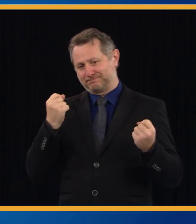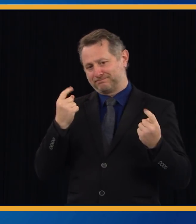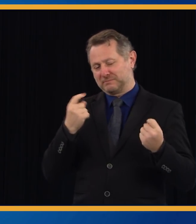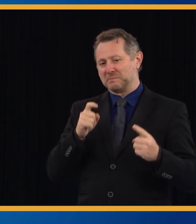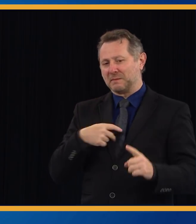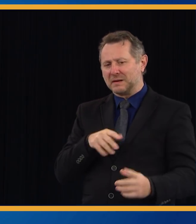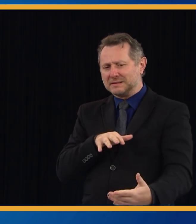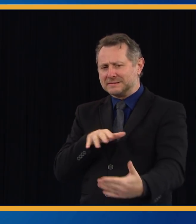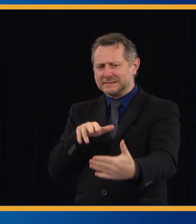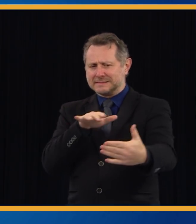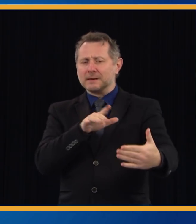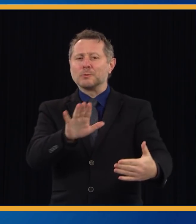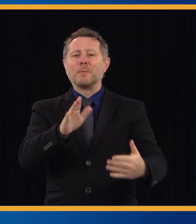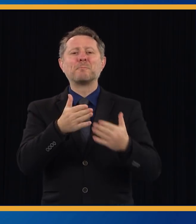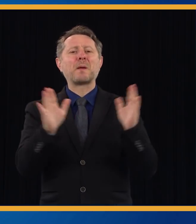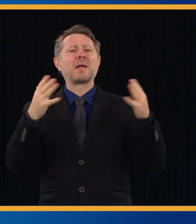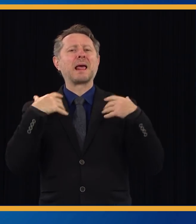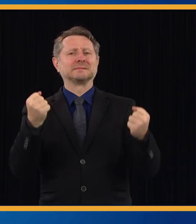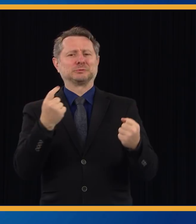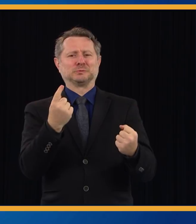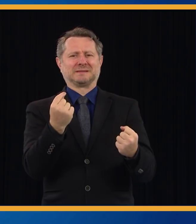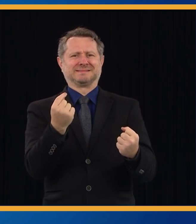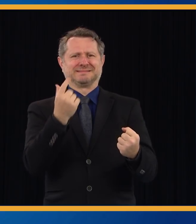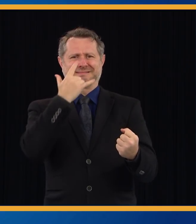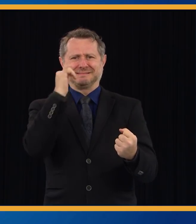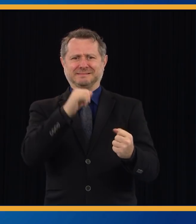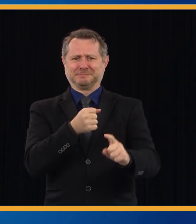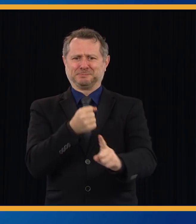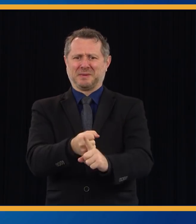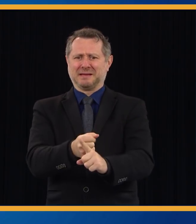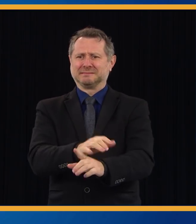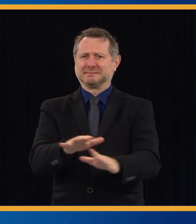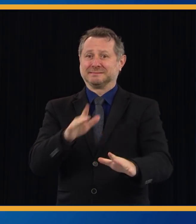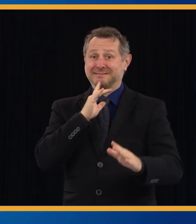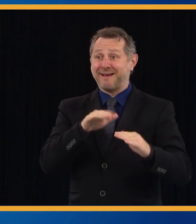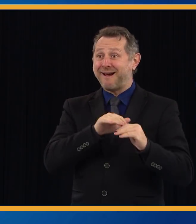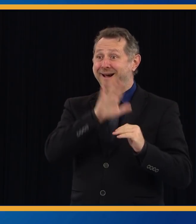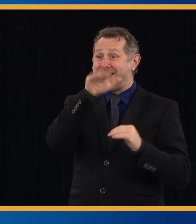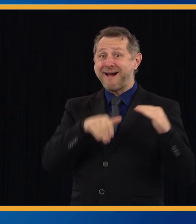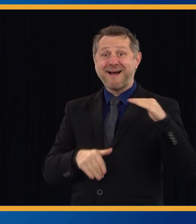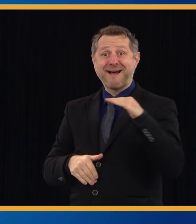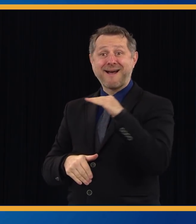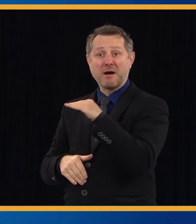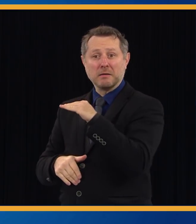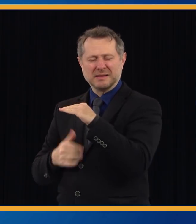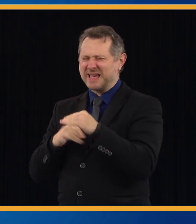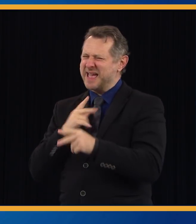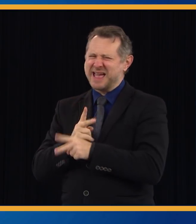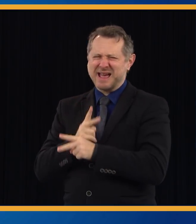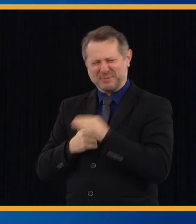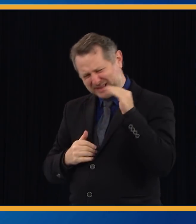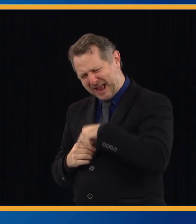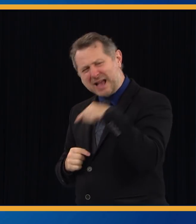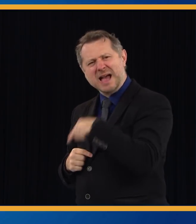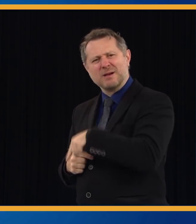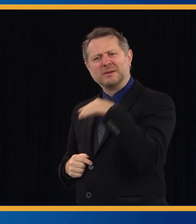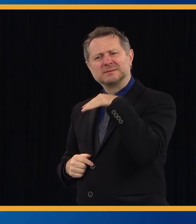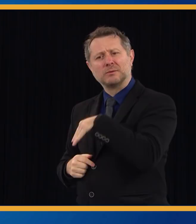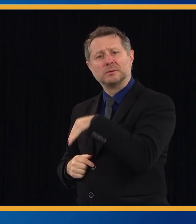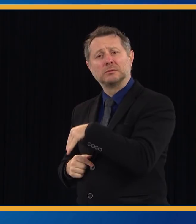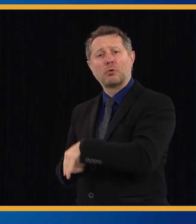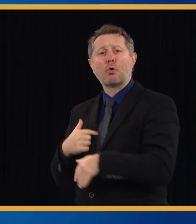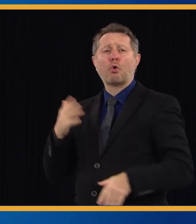impact. All that progress we made by flattening that curve, we could lose that in a matter of days if we're not